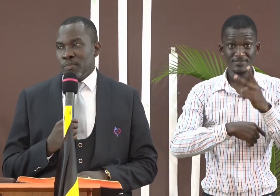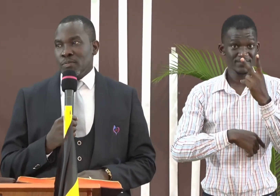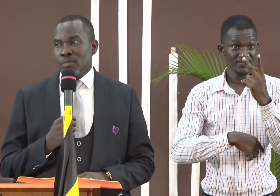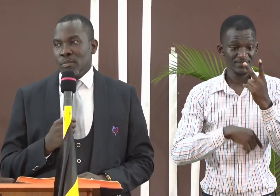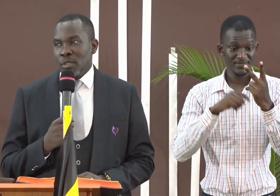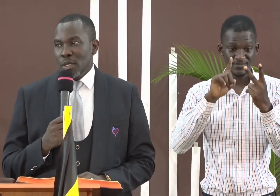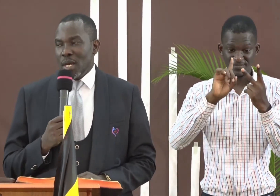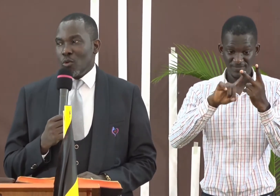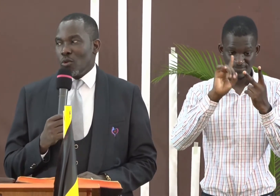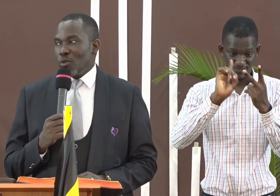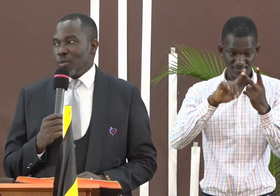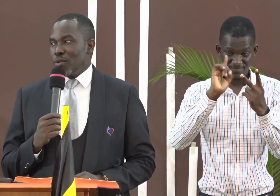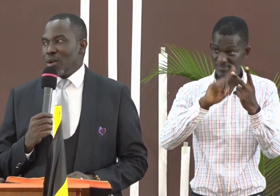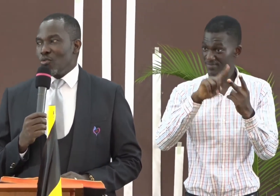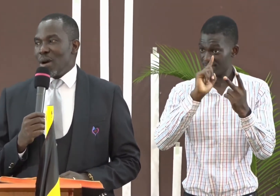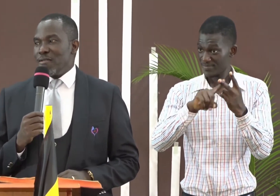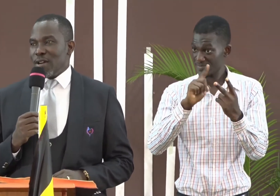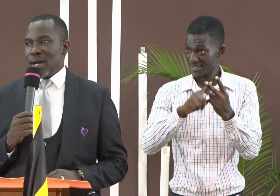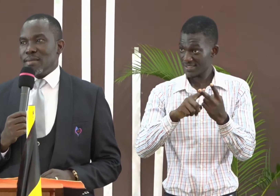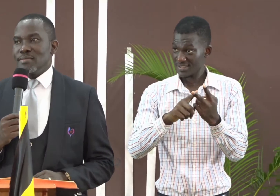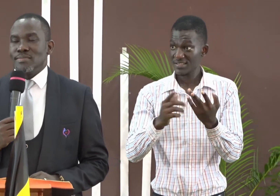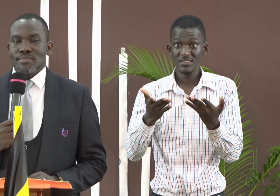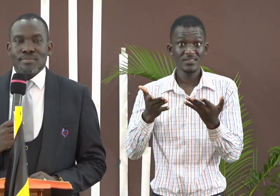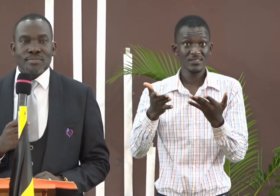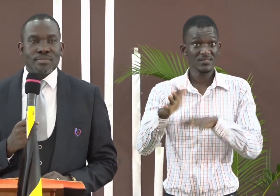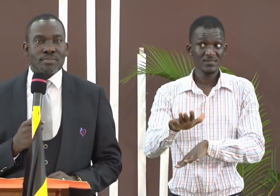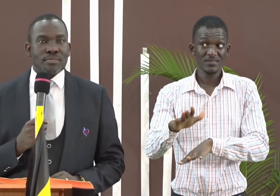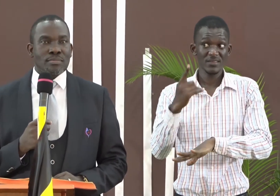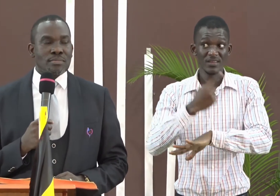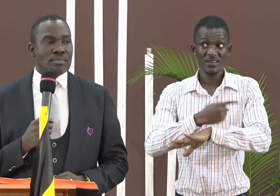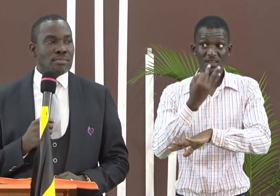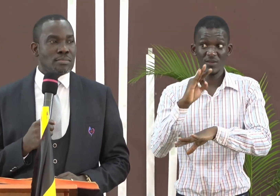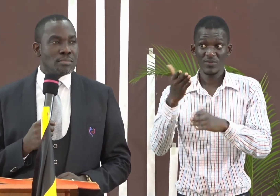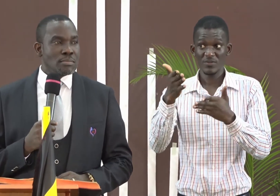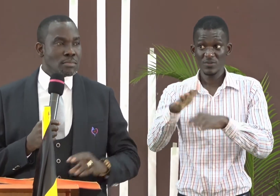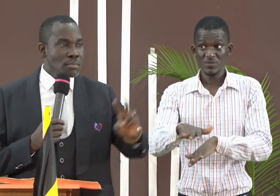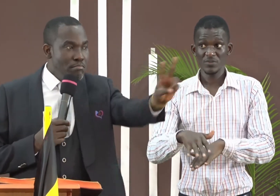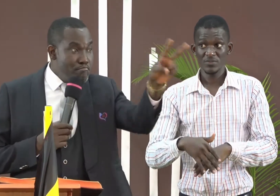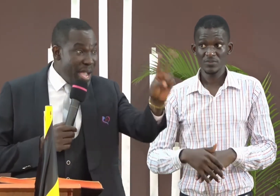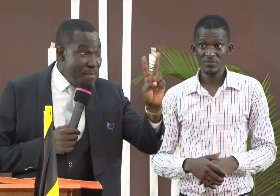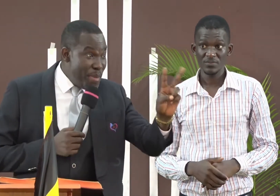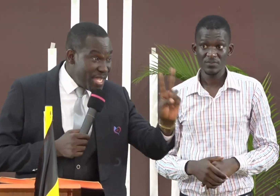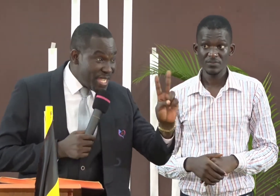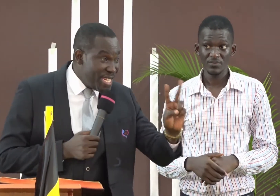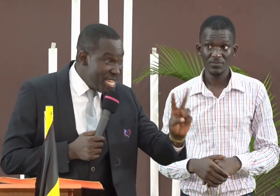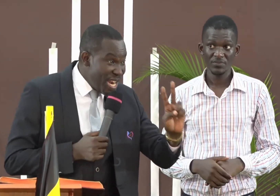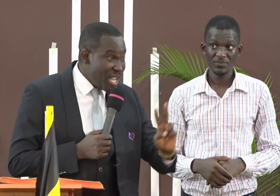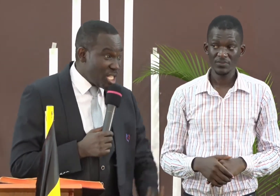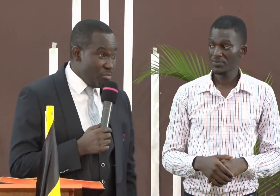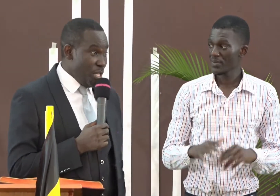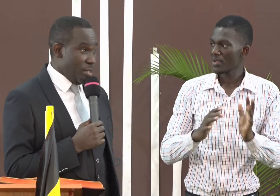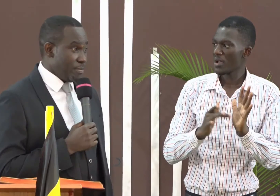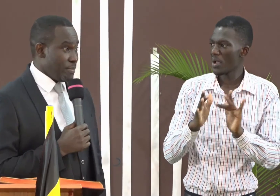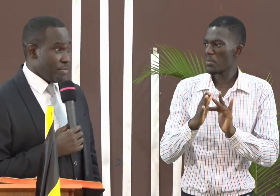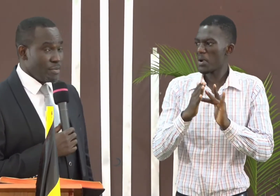of your birth. Naku olw'okubiri lunaku lwa kufa. And the other one is the day that you die. Bible ziddingana nga